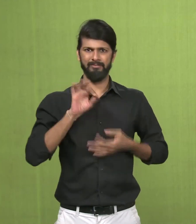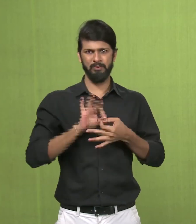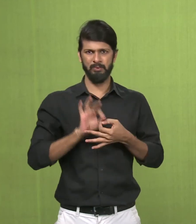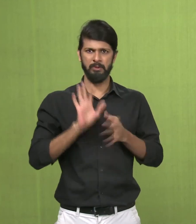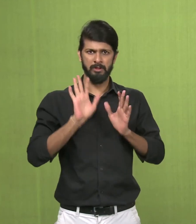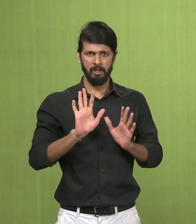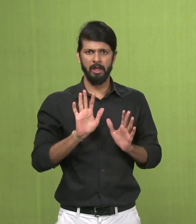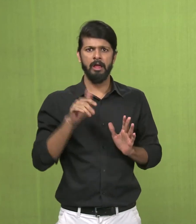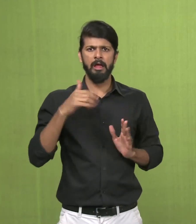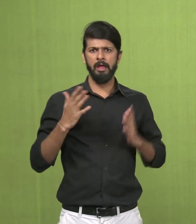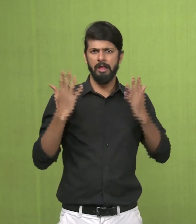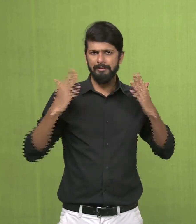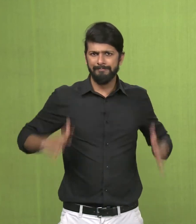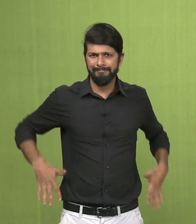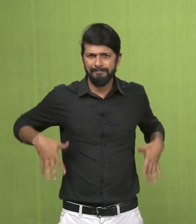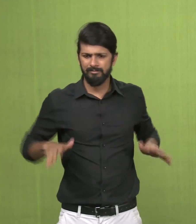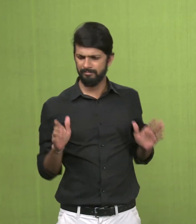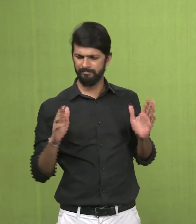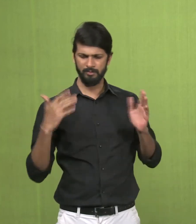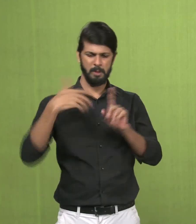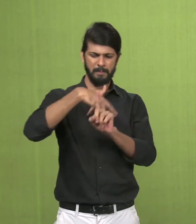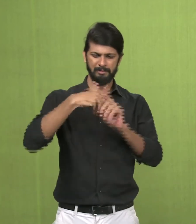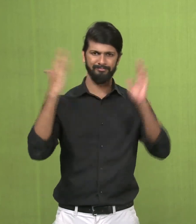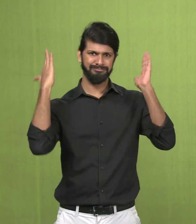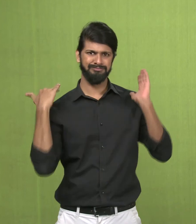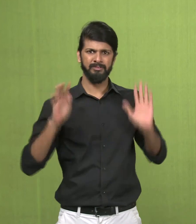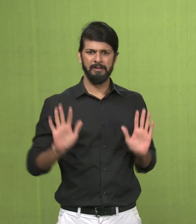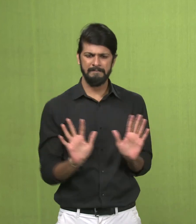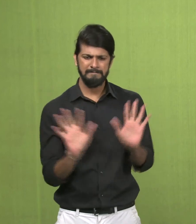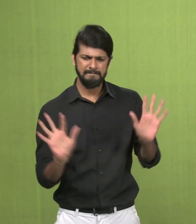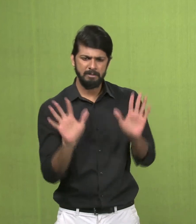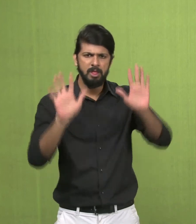Describe in brief the background ornamentation